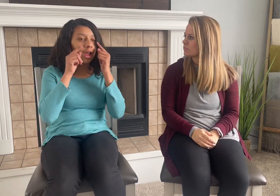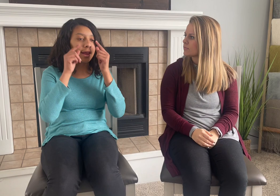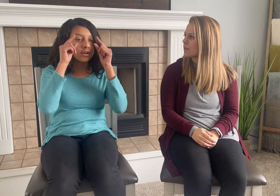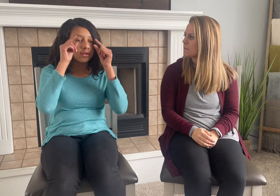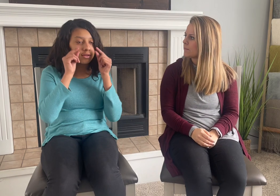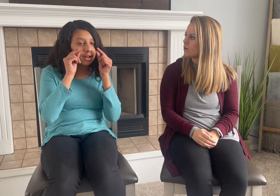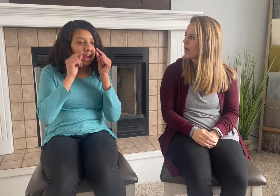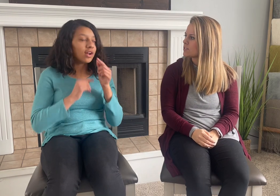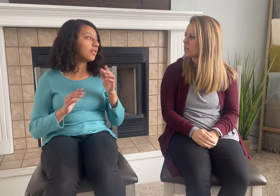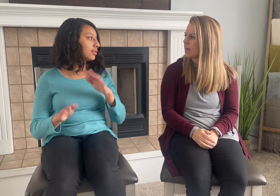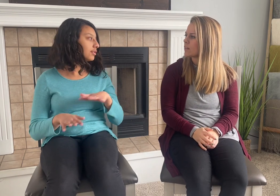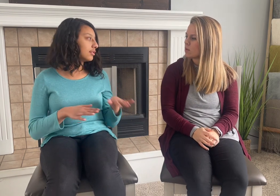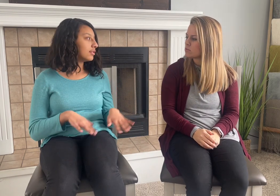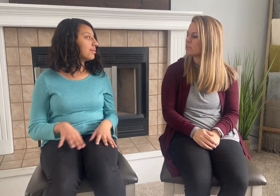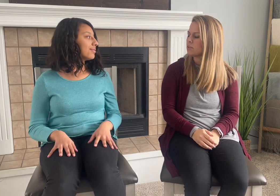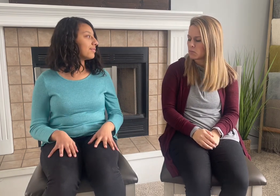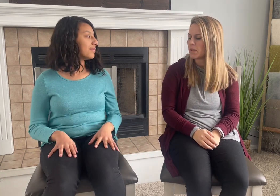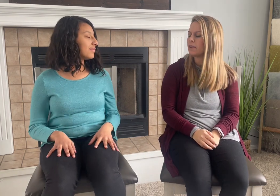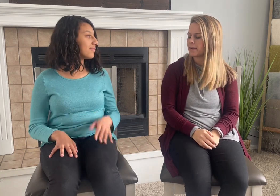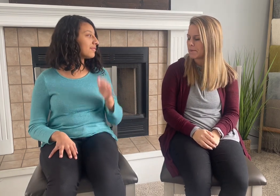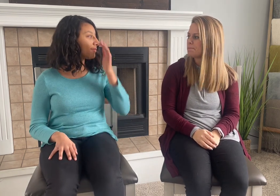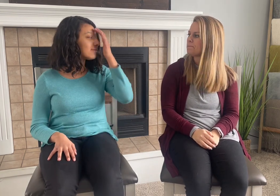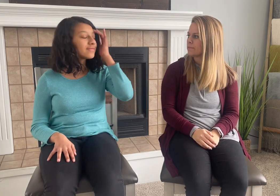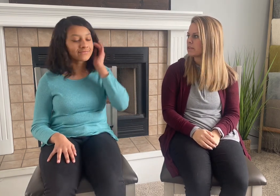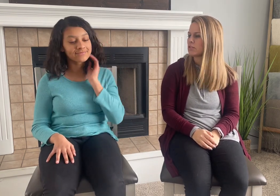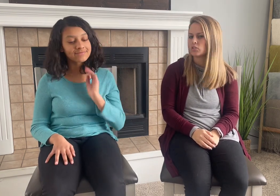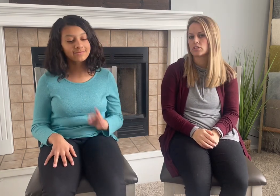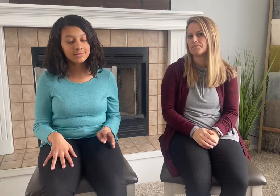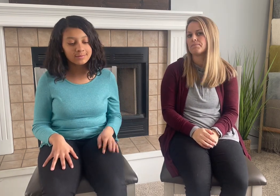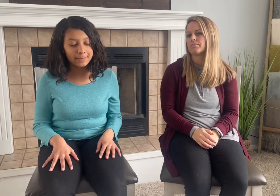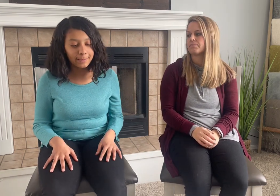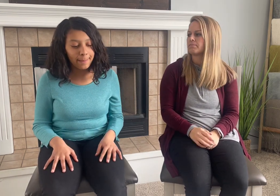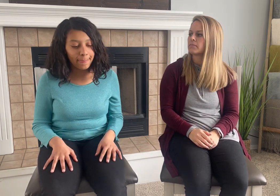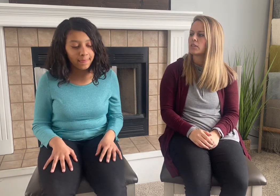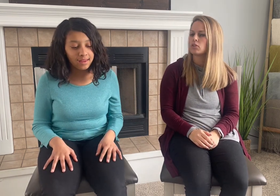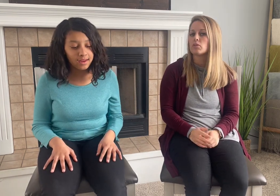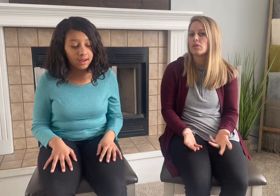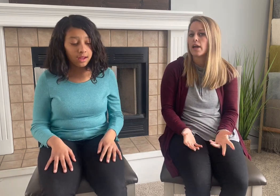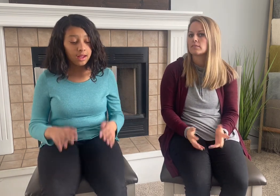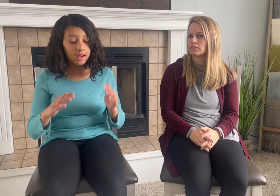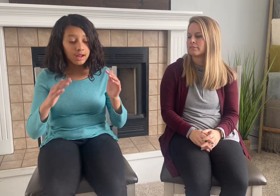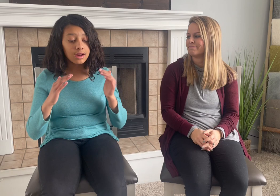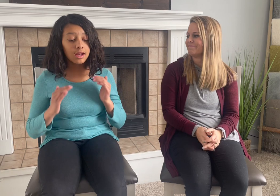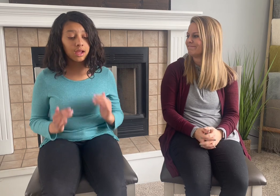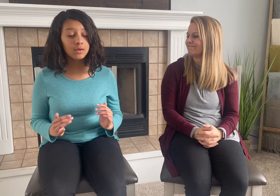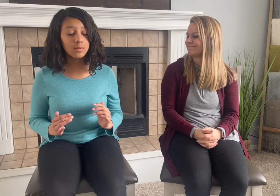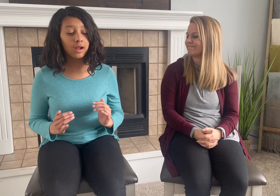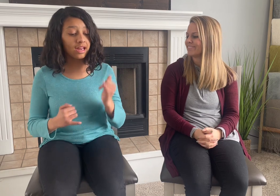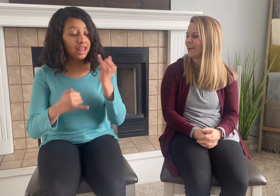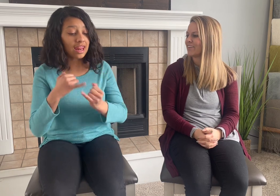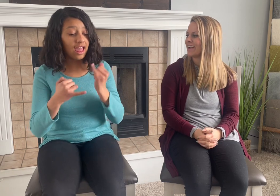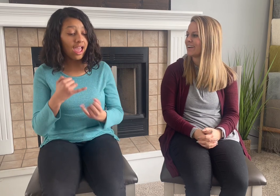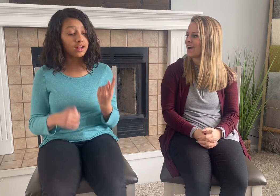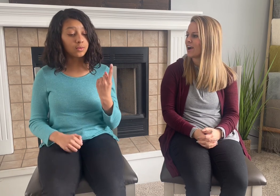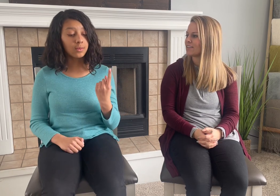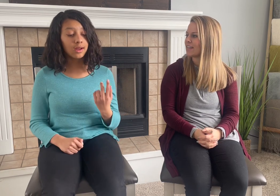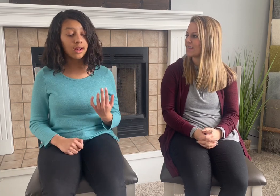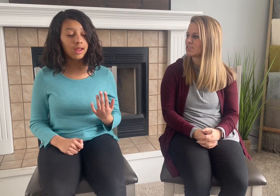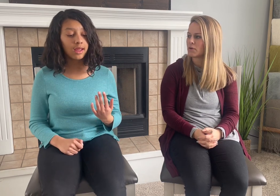Yep. Your eyes are kind of closed a little bit. Yep. Just, you look relaxed. All right. Our last one